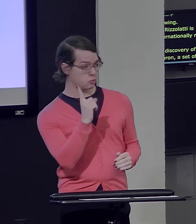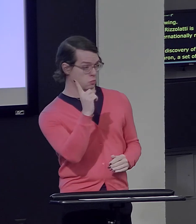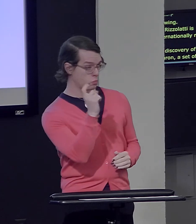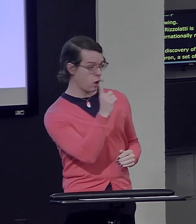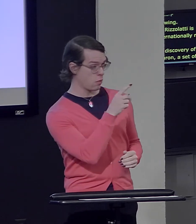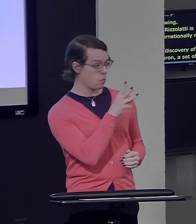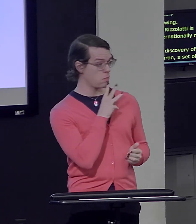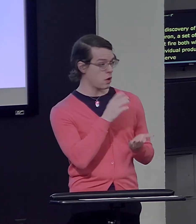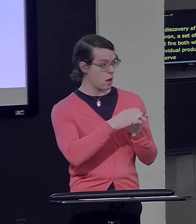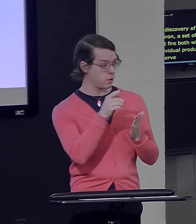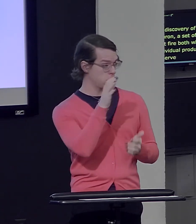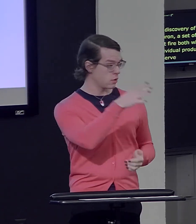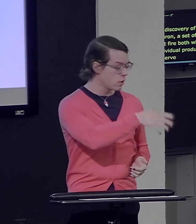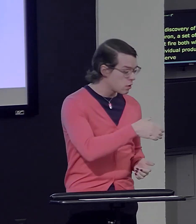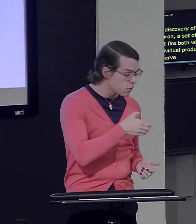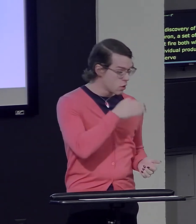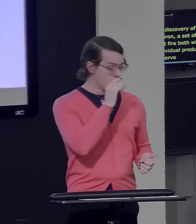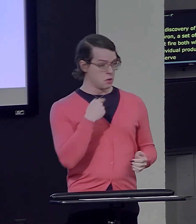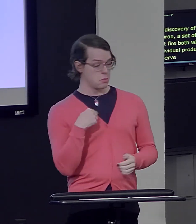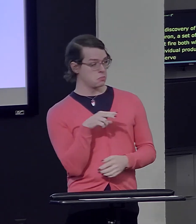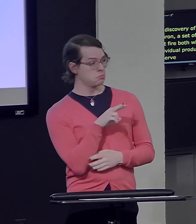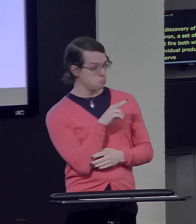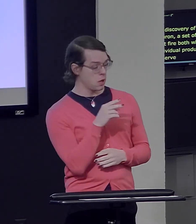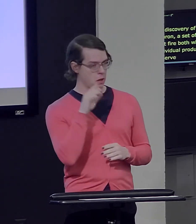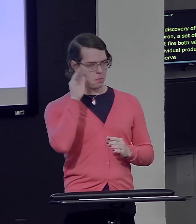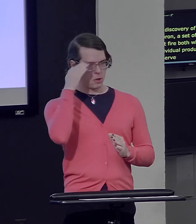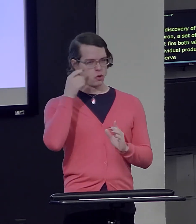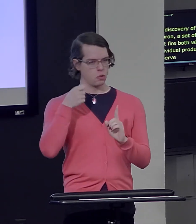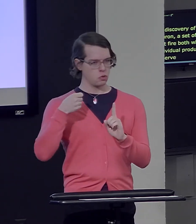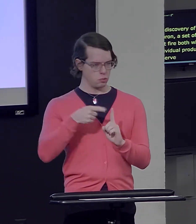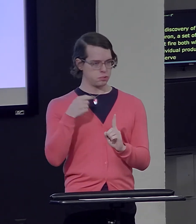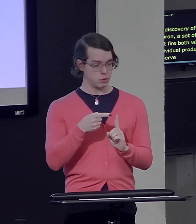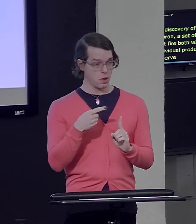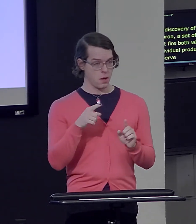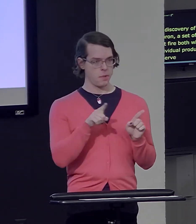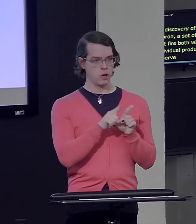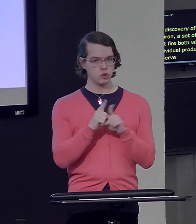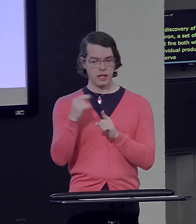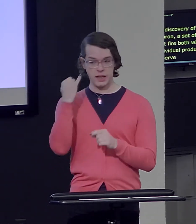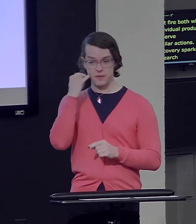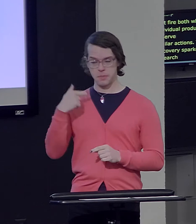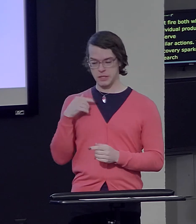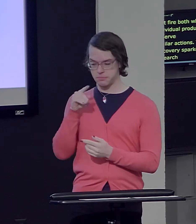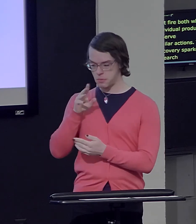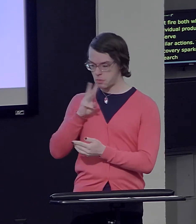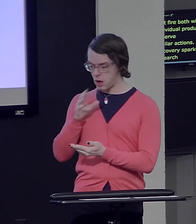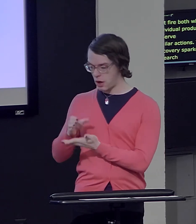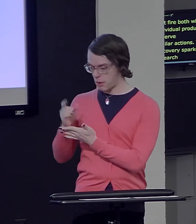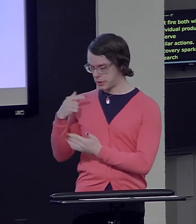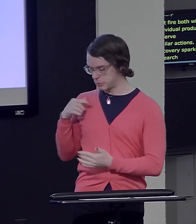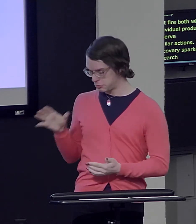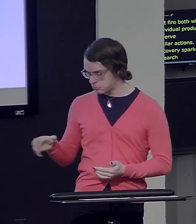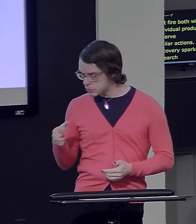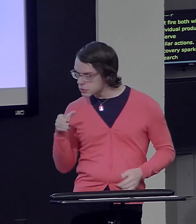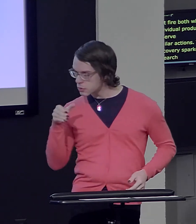fire both when individuals produce and observe similar actions.